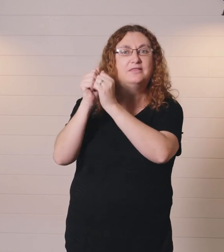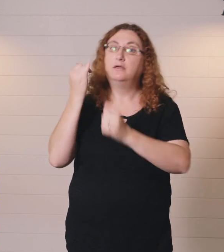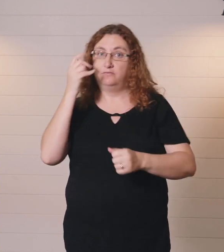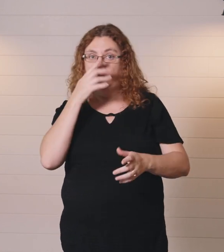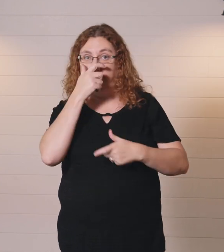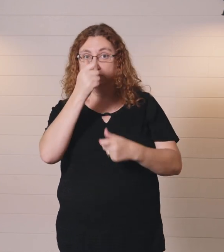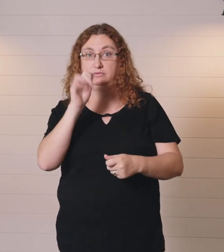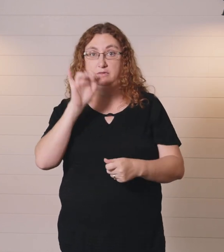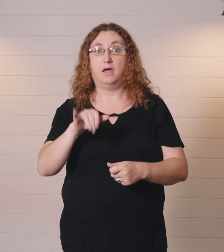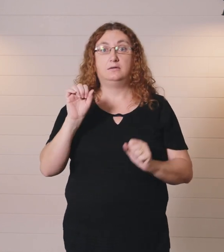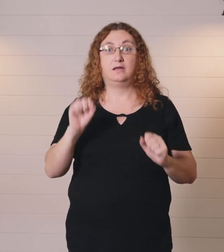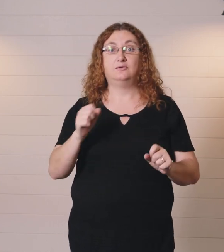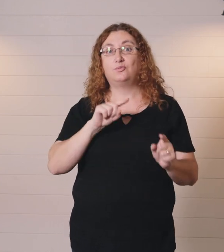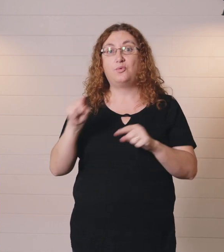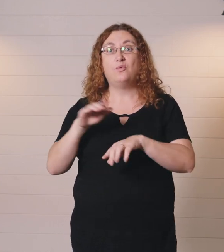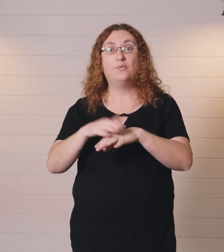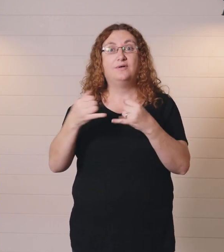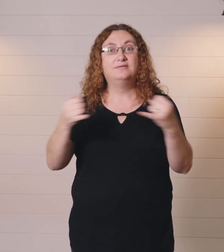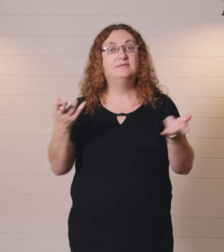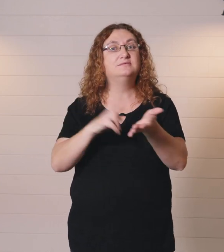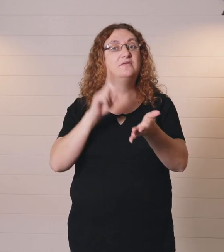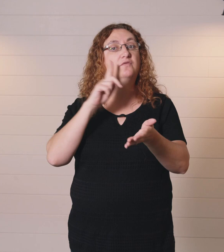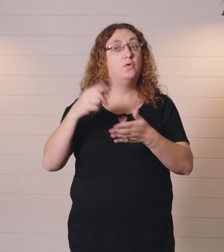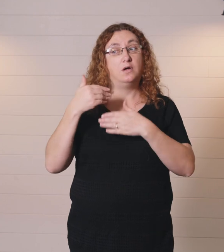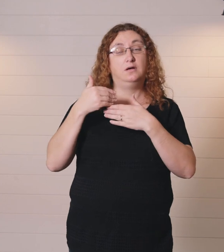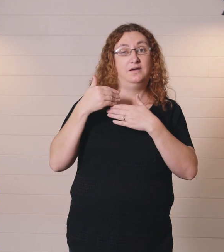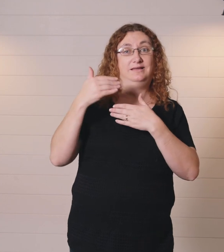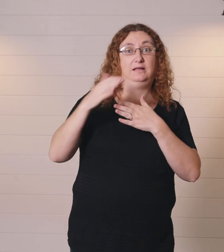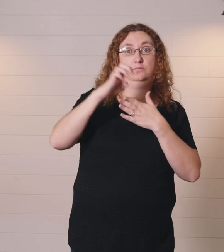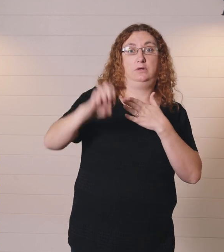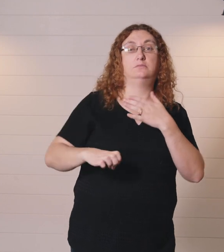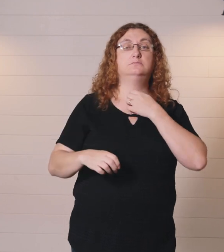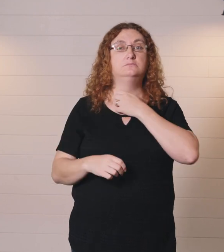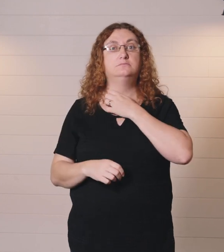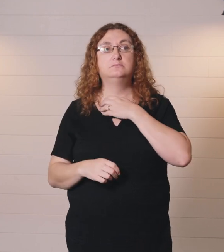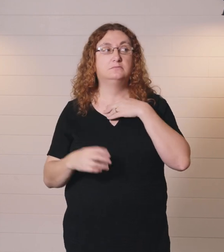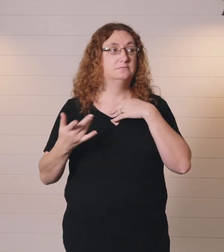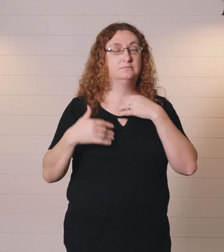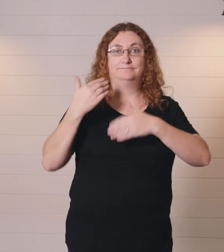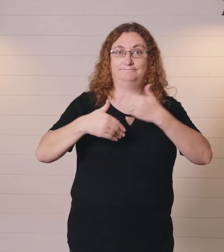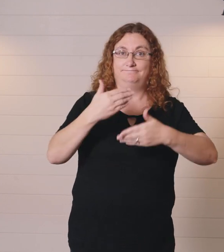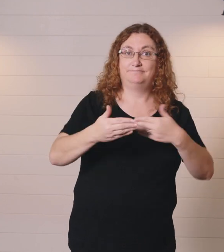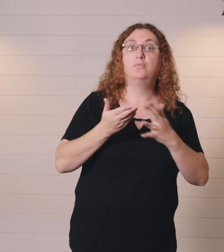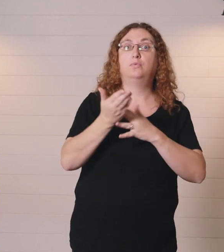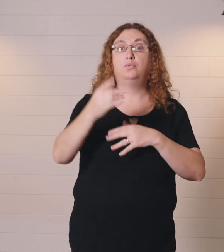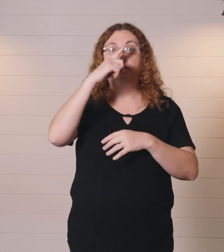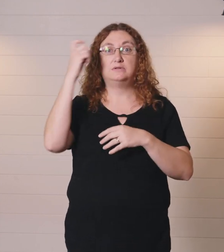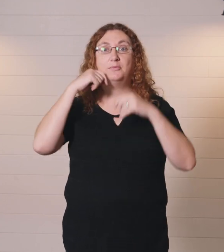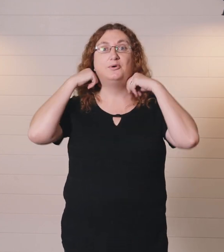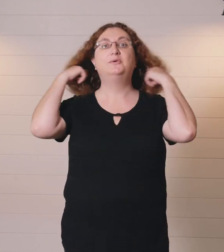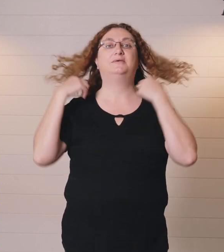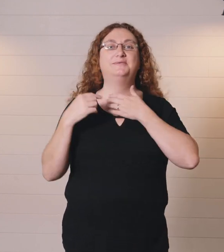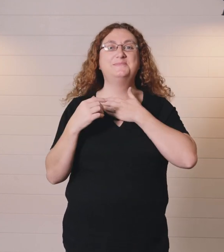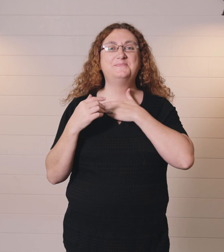you're interested in that, you can get online and you can sign up for next weekend as we begin to do this regularly over the course of the summer.